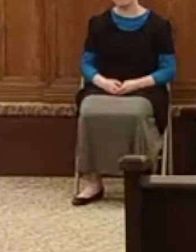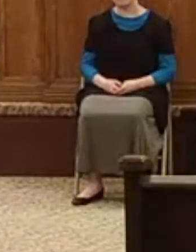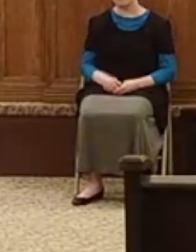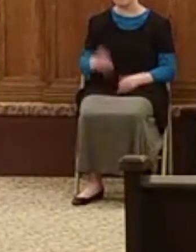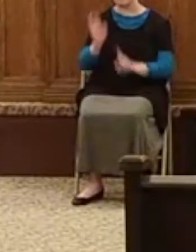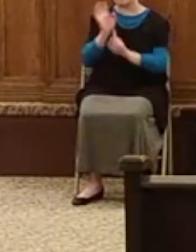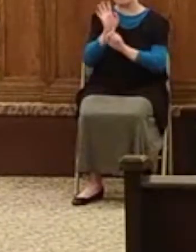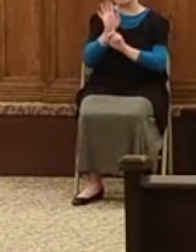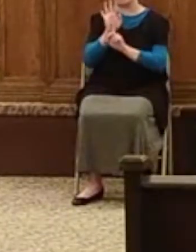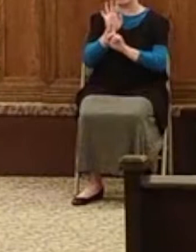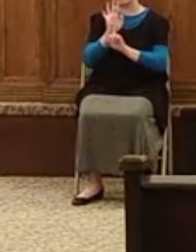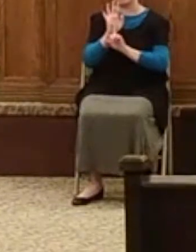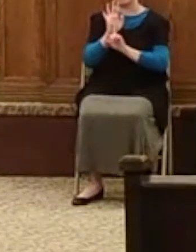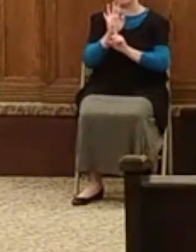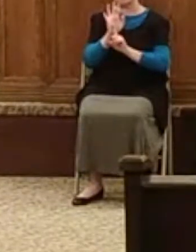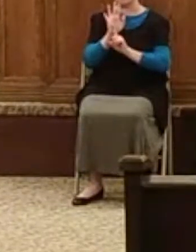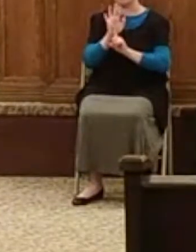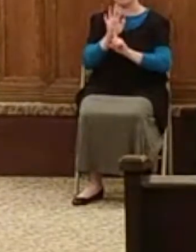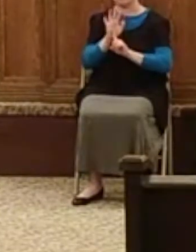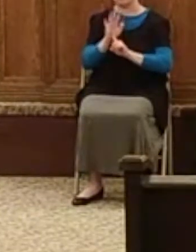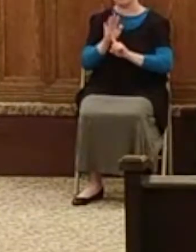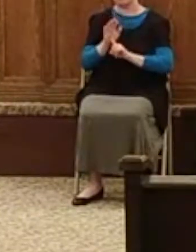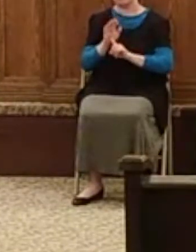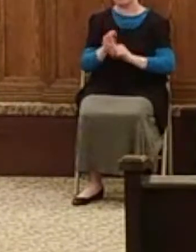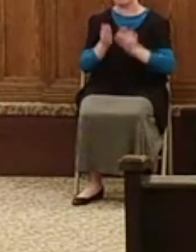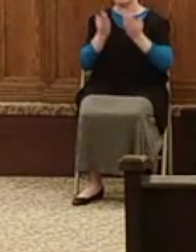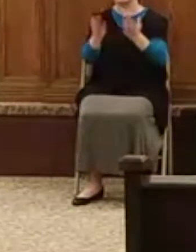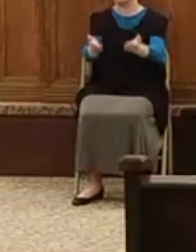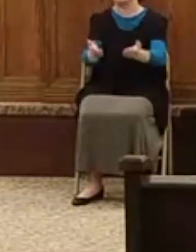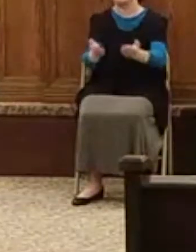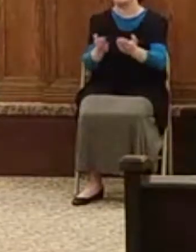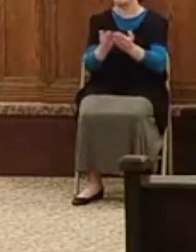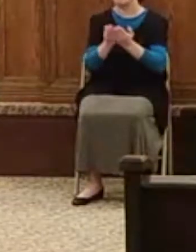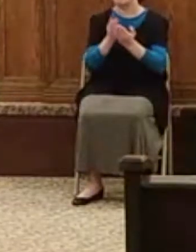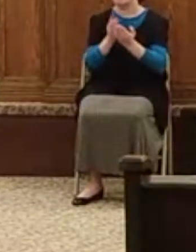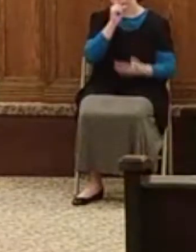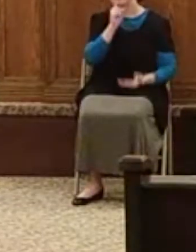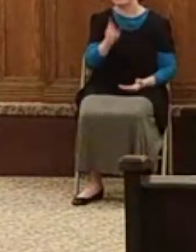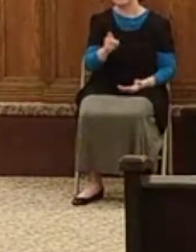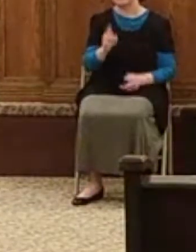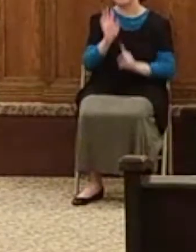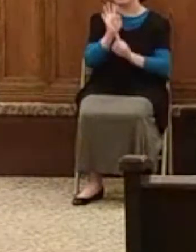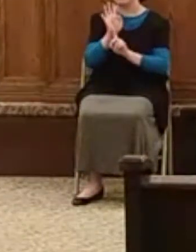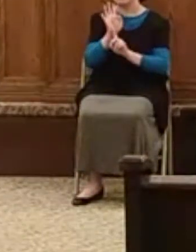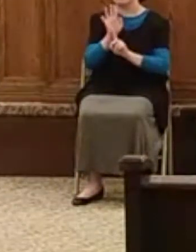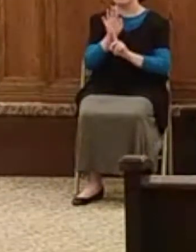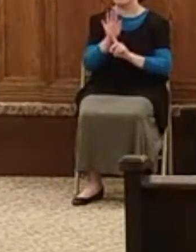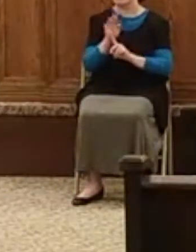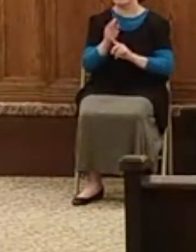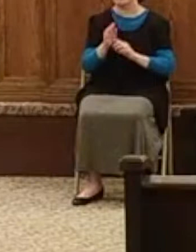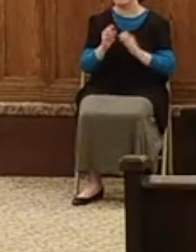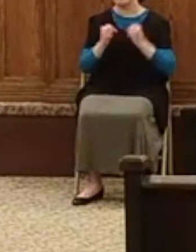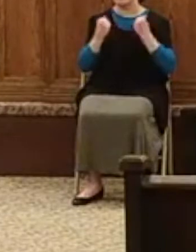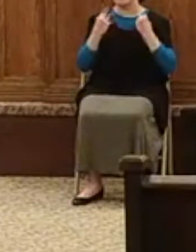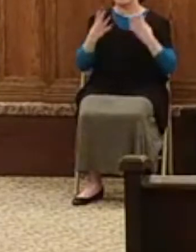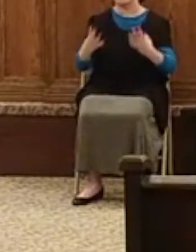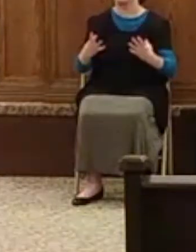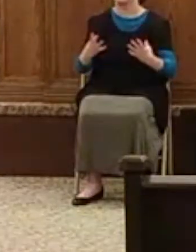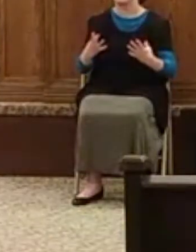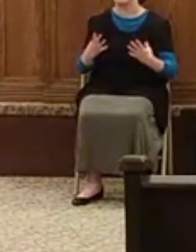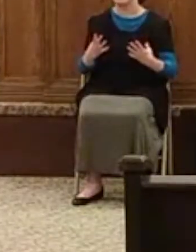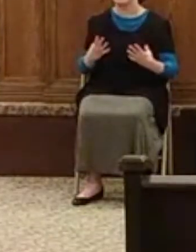sir. They need a candle that will share with them the gospel. They need a candle that will show them how